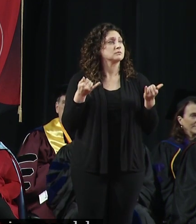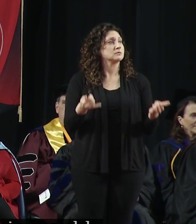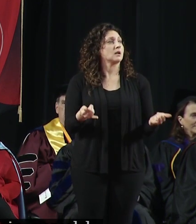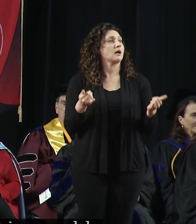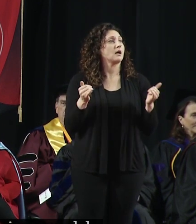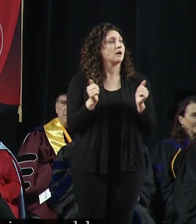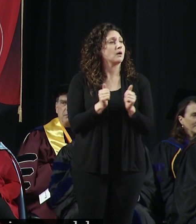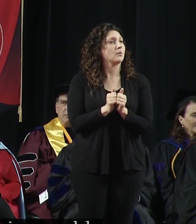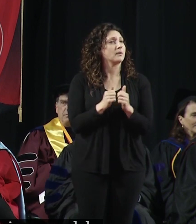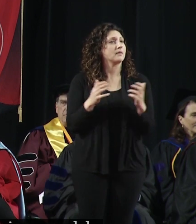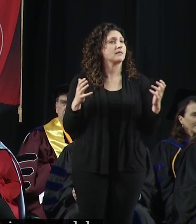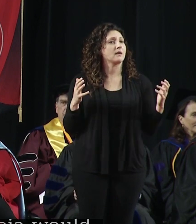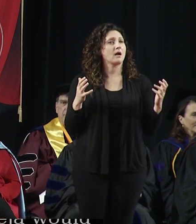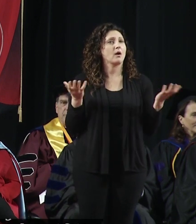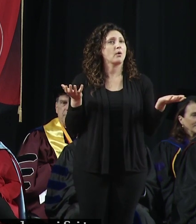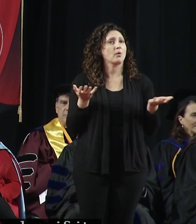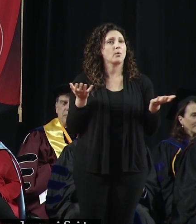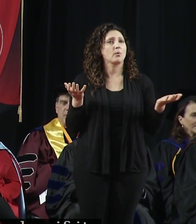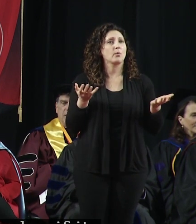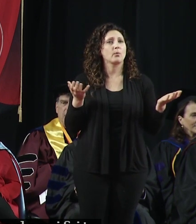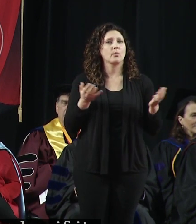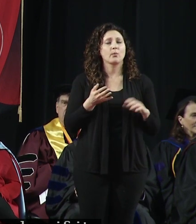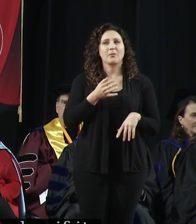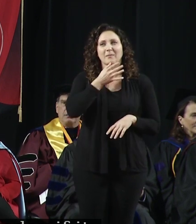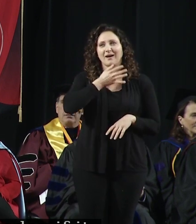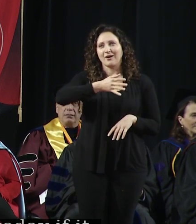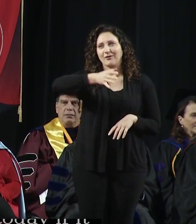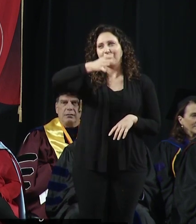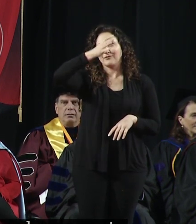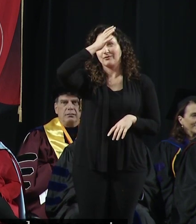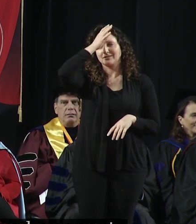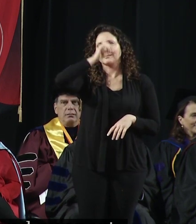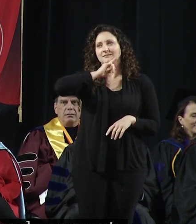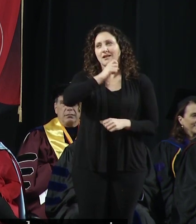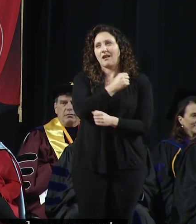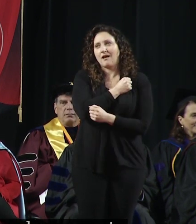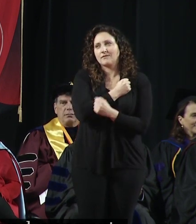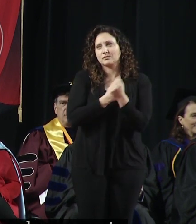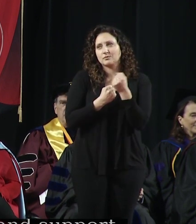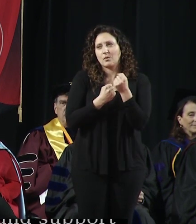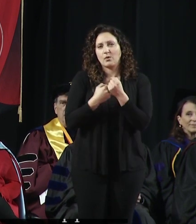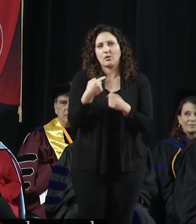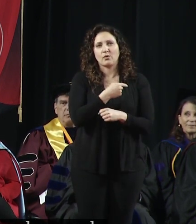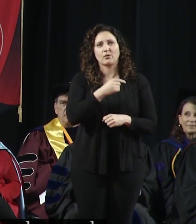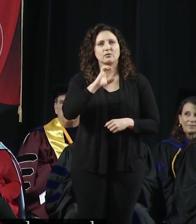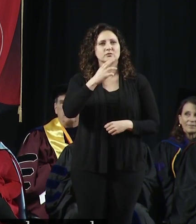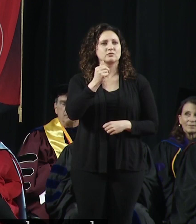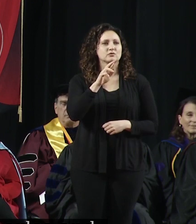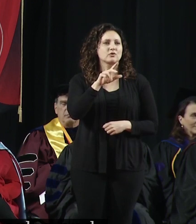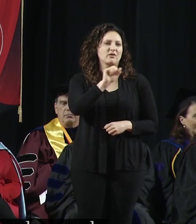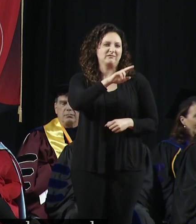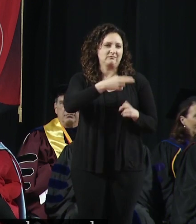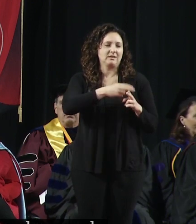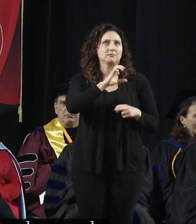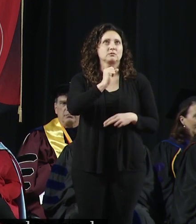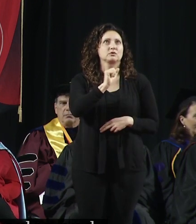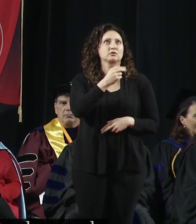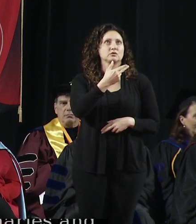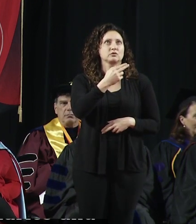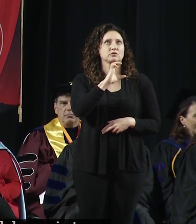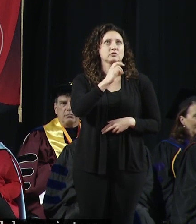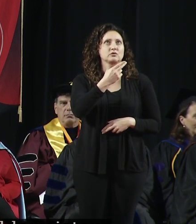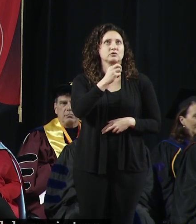today, if it weren't for the love and support from her parents, Charles and Joanne Roberts, and her older